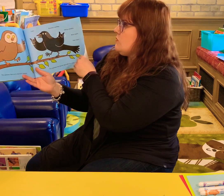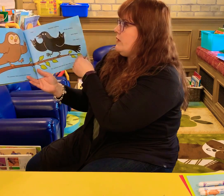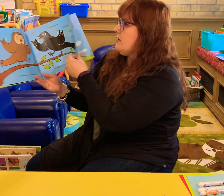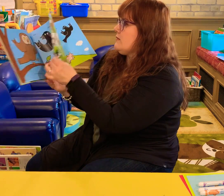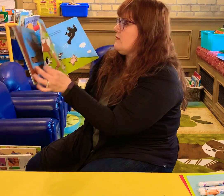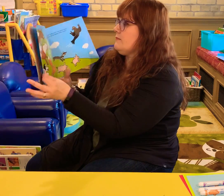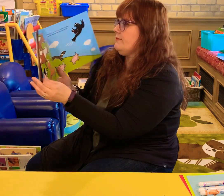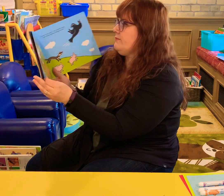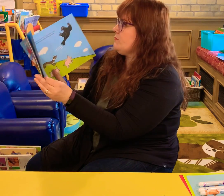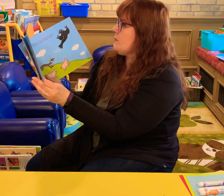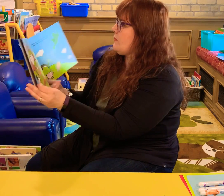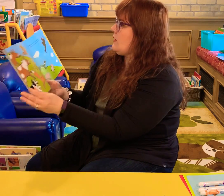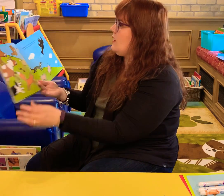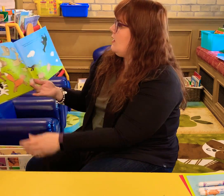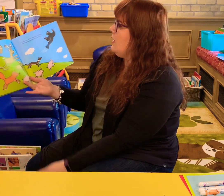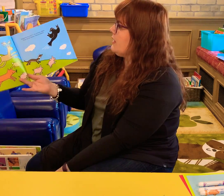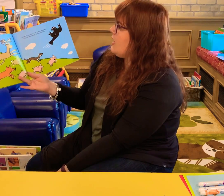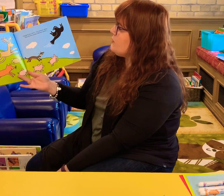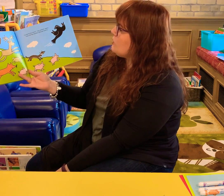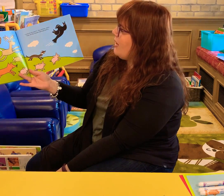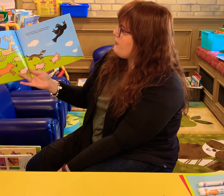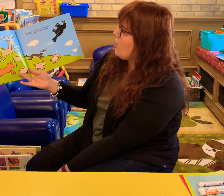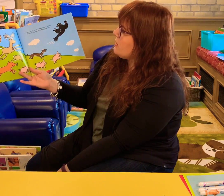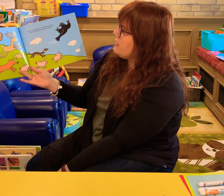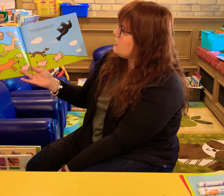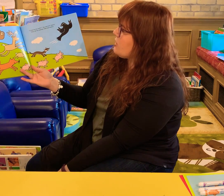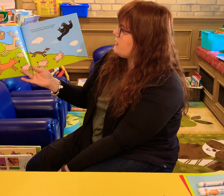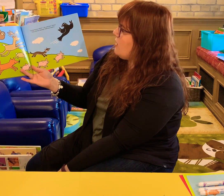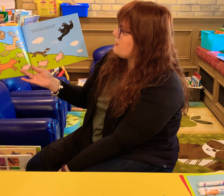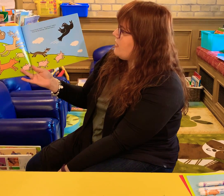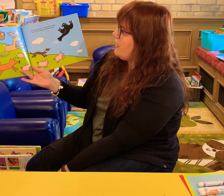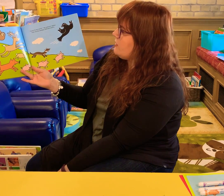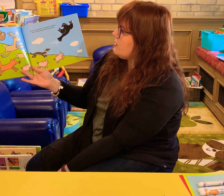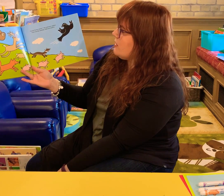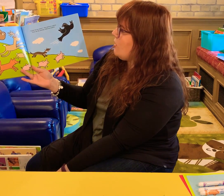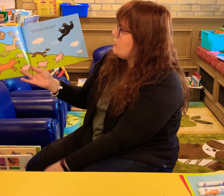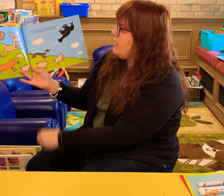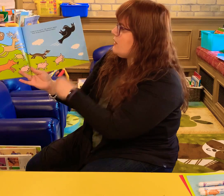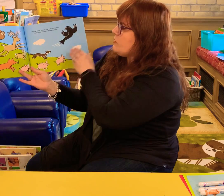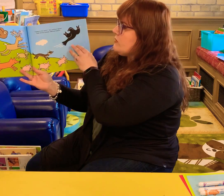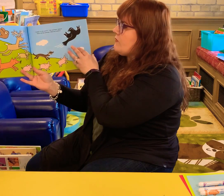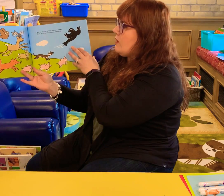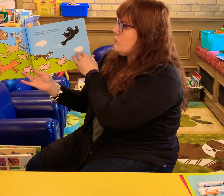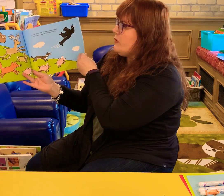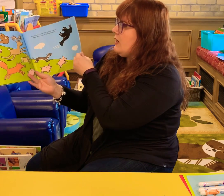wings. Come to my party, the jackdaw signed, then all the animals followed behind.